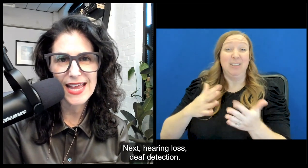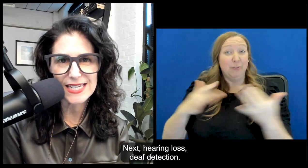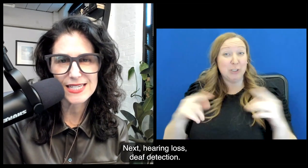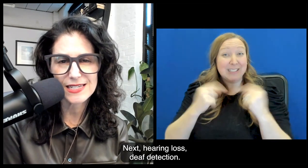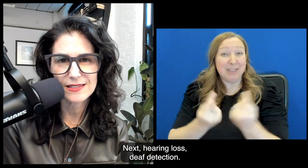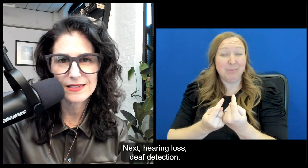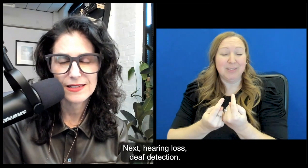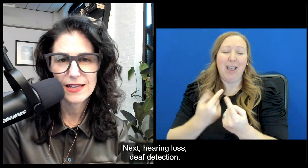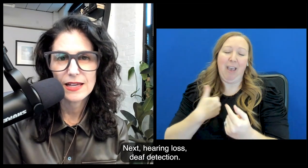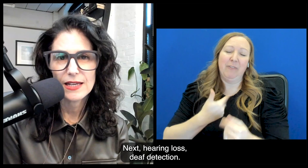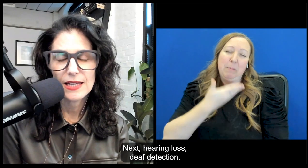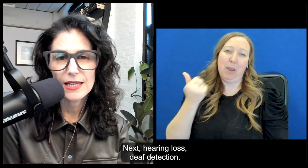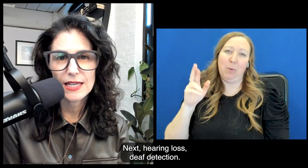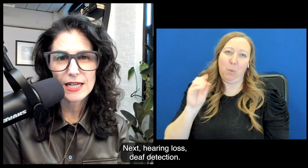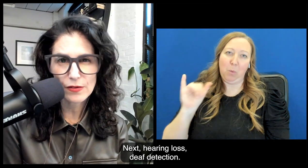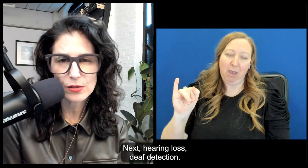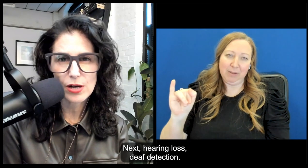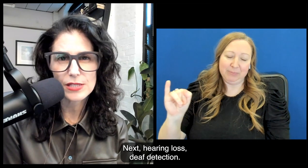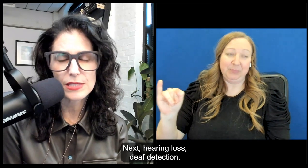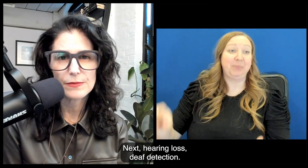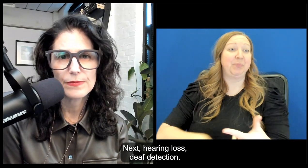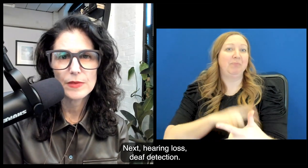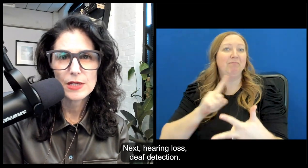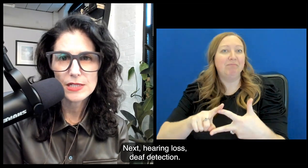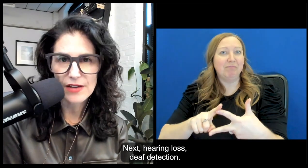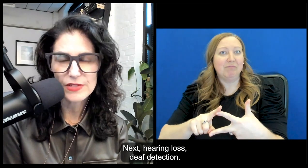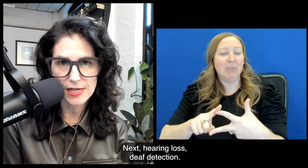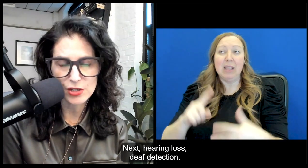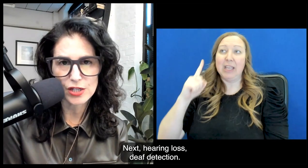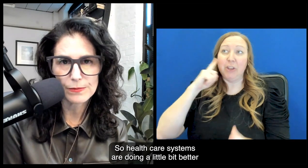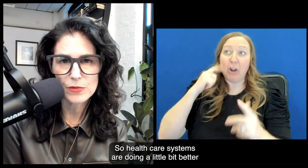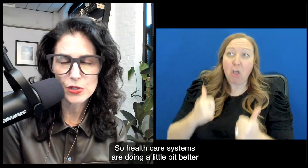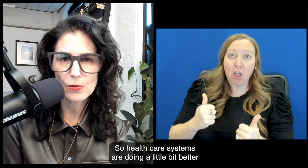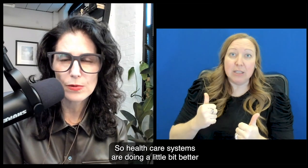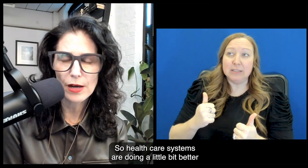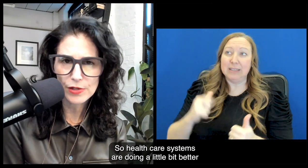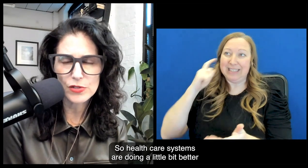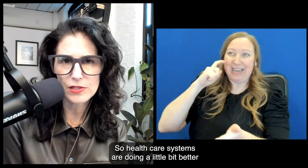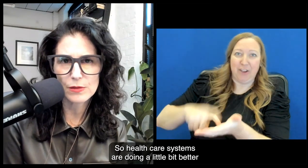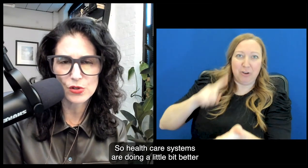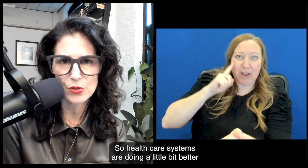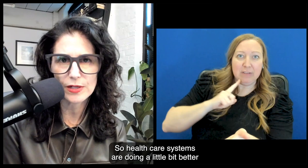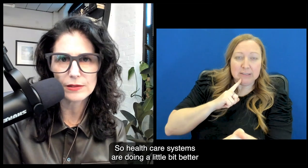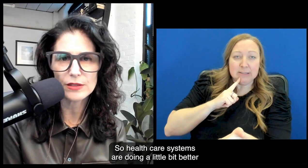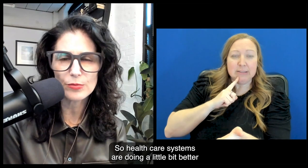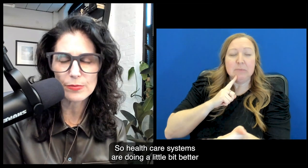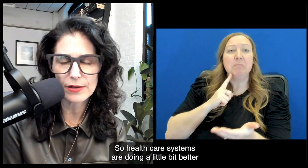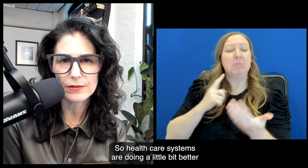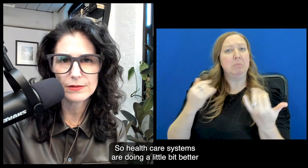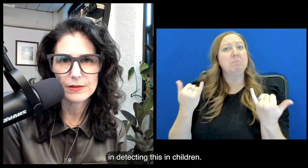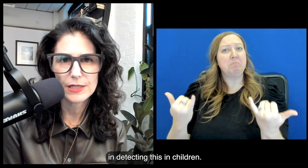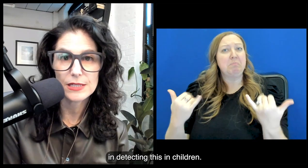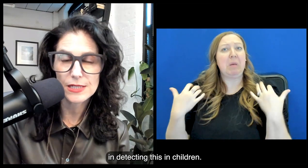Next, hearing loss, deaf detection. So healthcare systems are doing a little